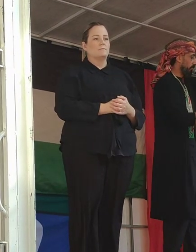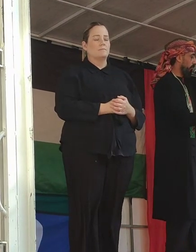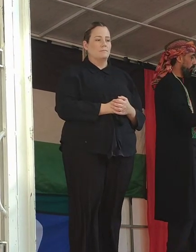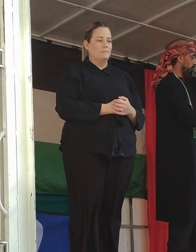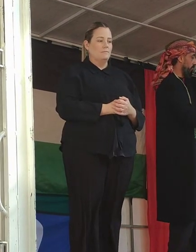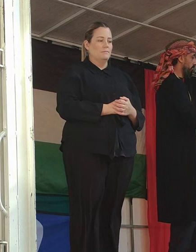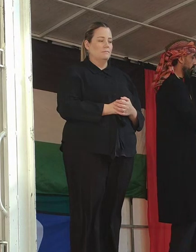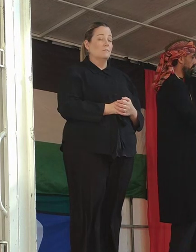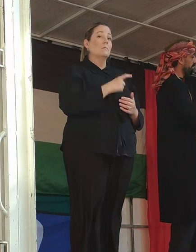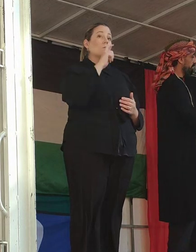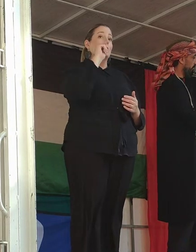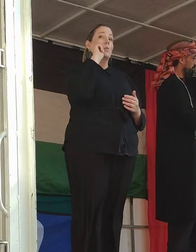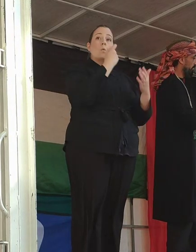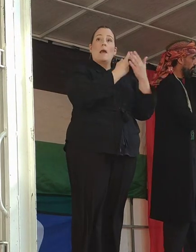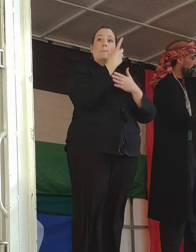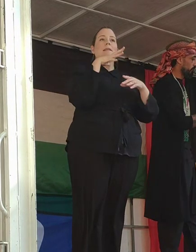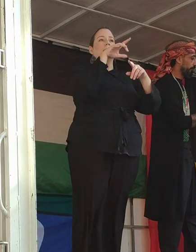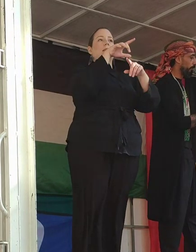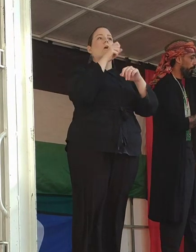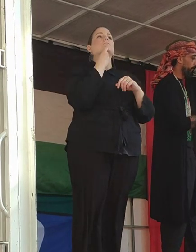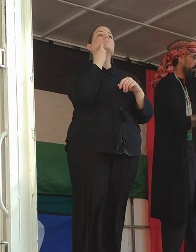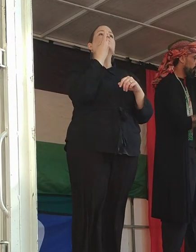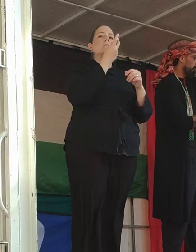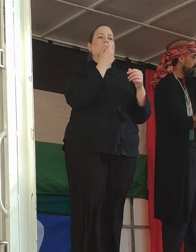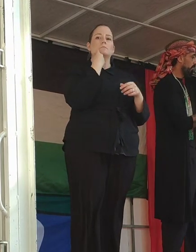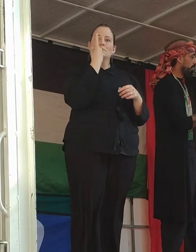That's going to be on next